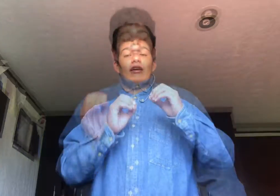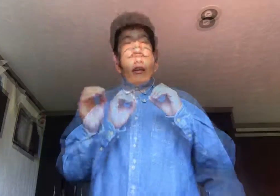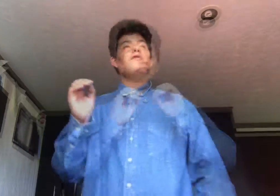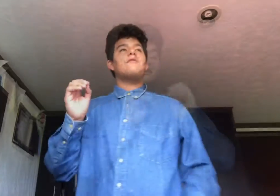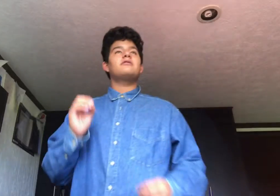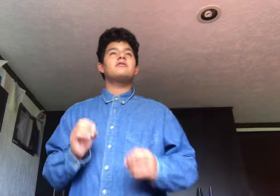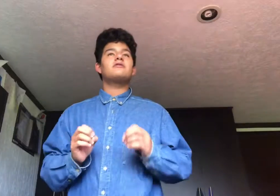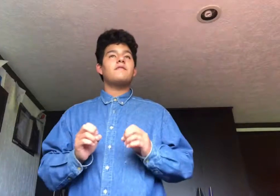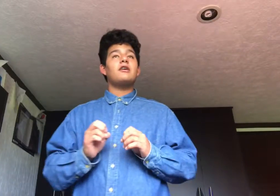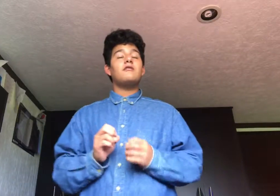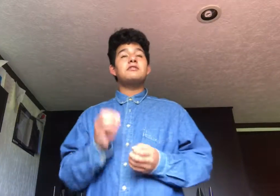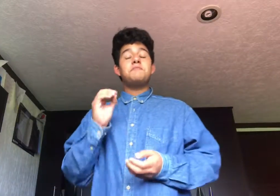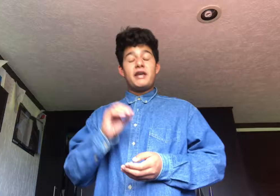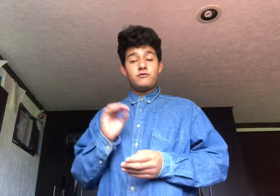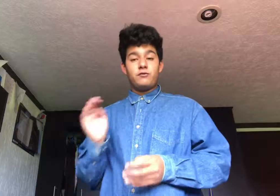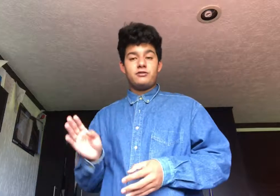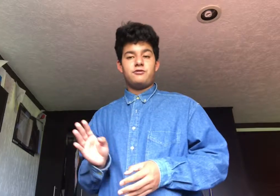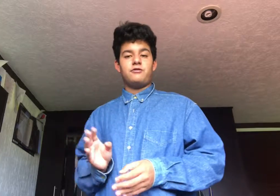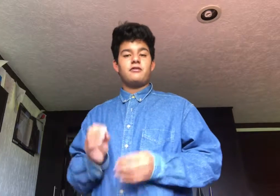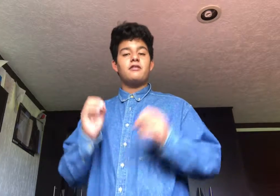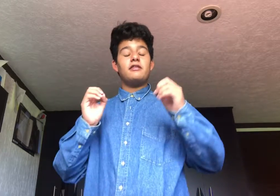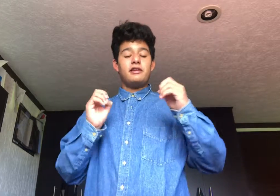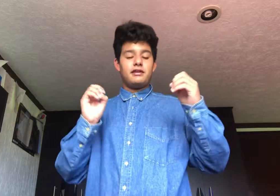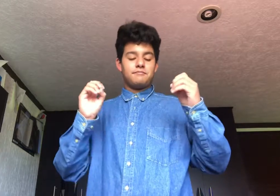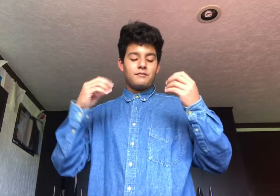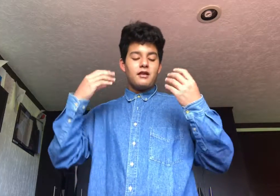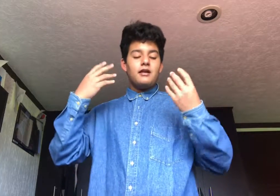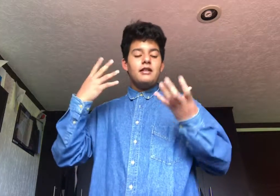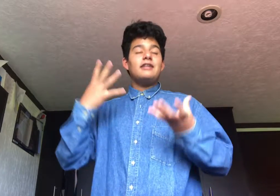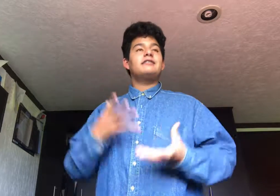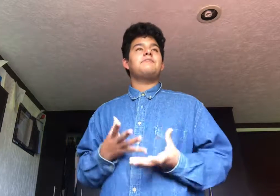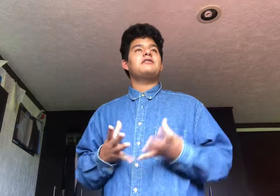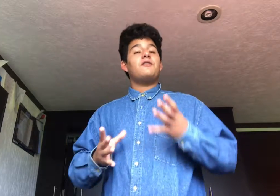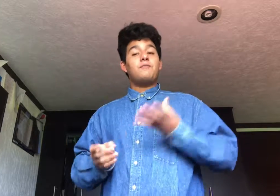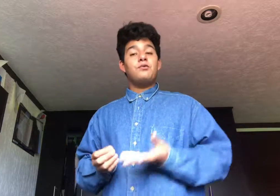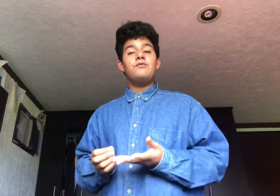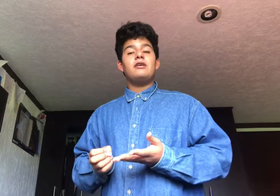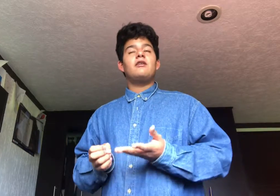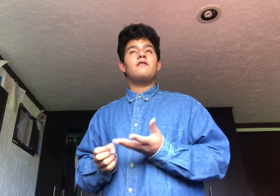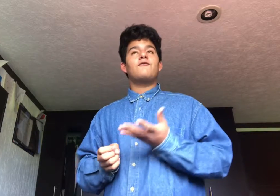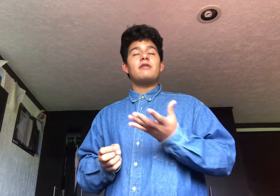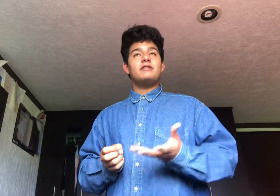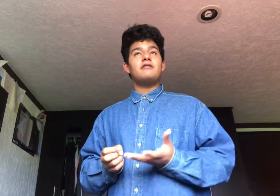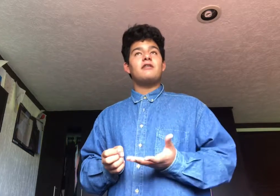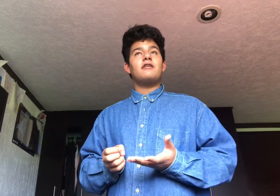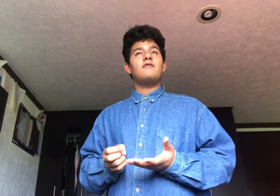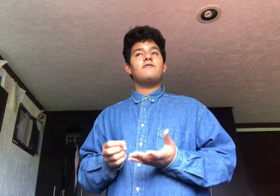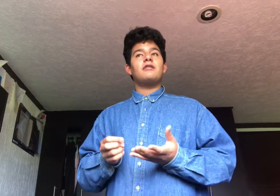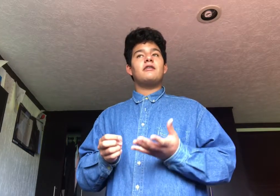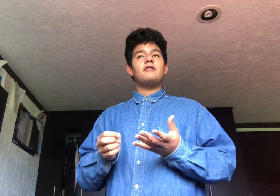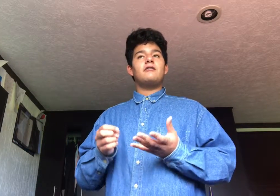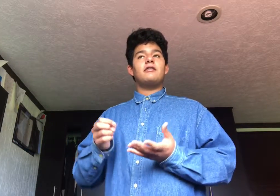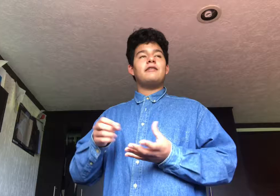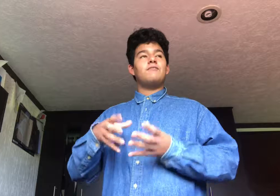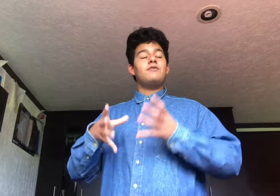Also, there's something called space western. Let's imagine the movie of of the movie